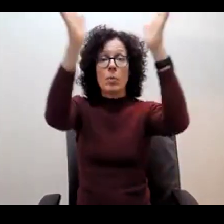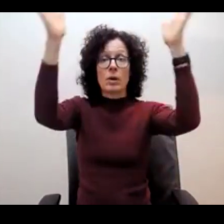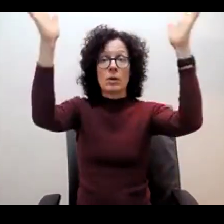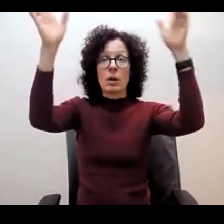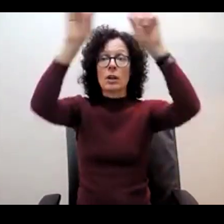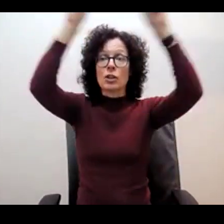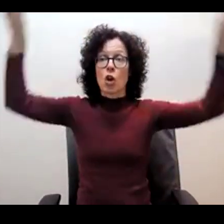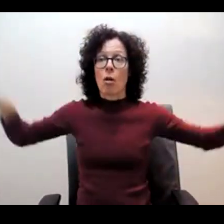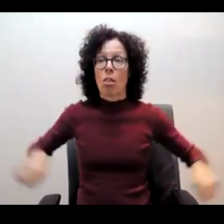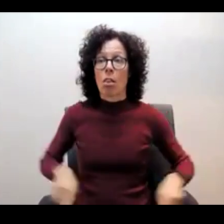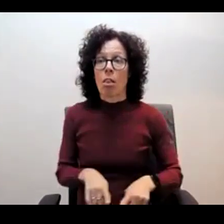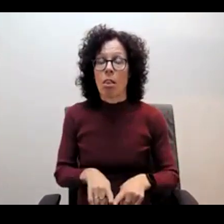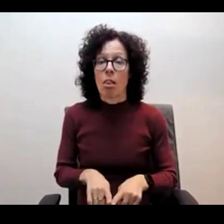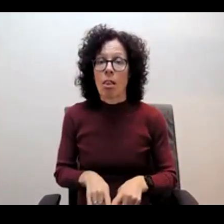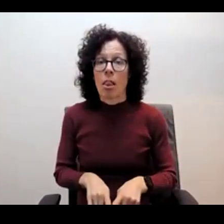circle,